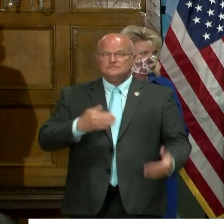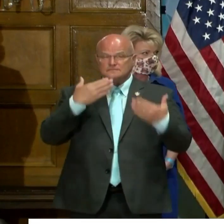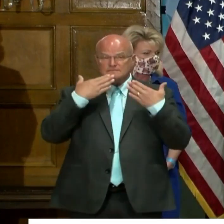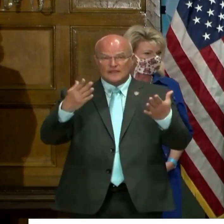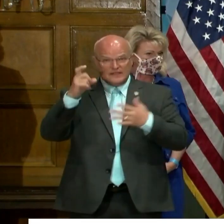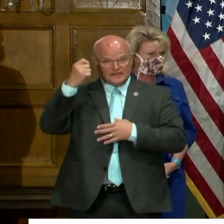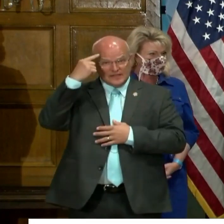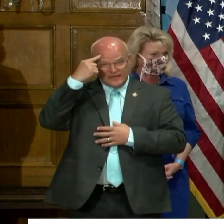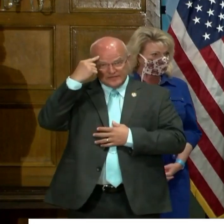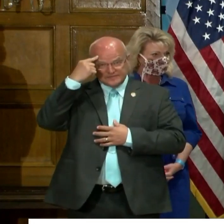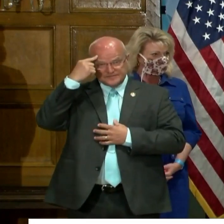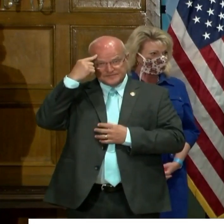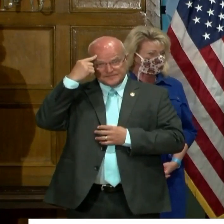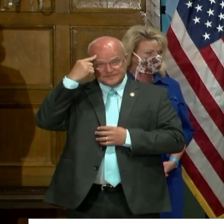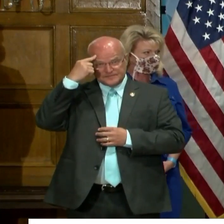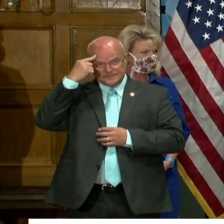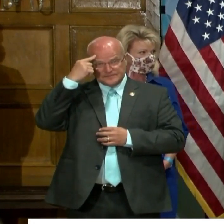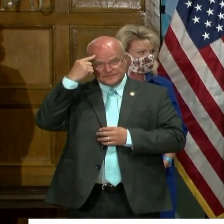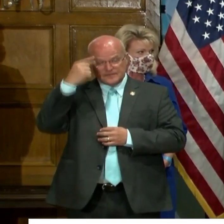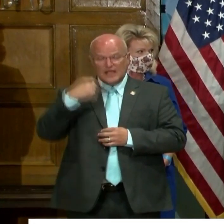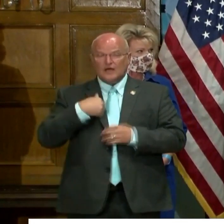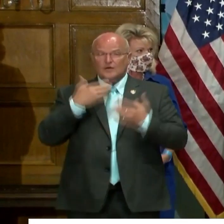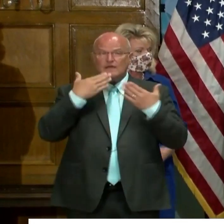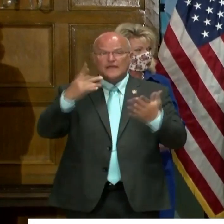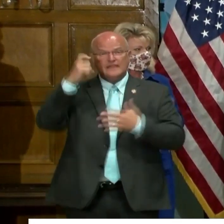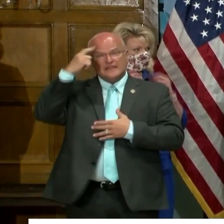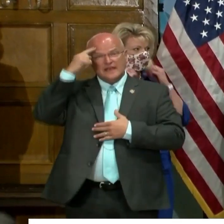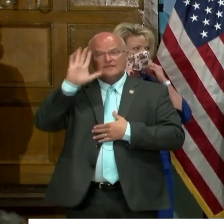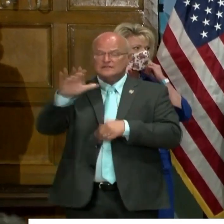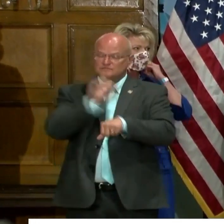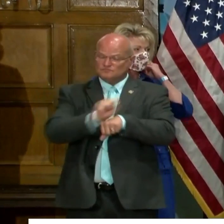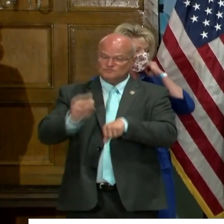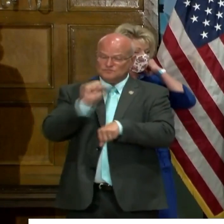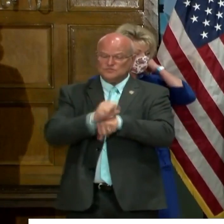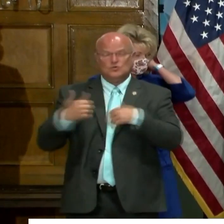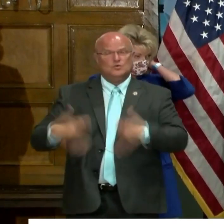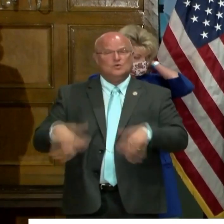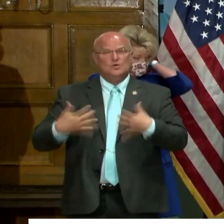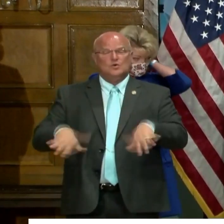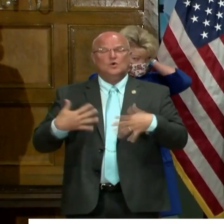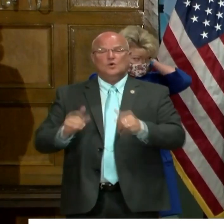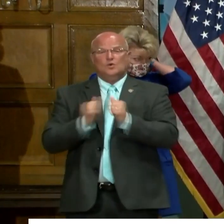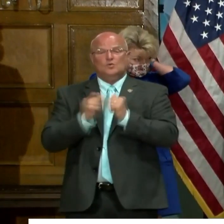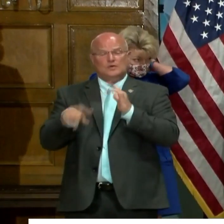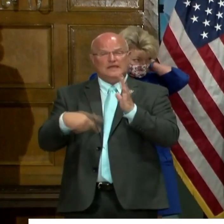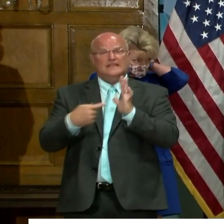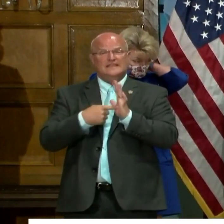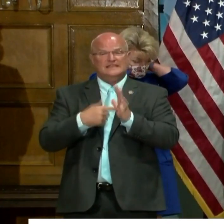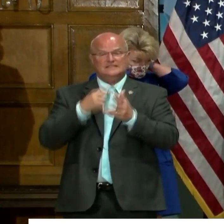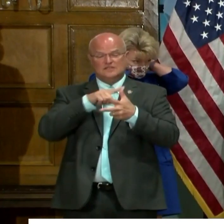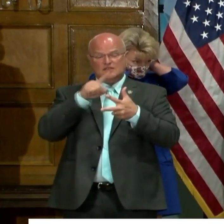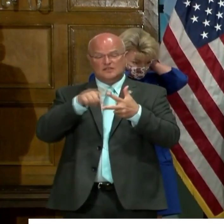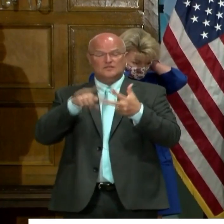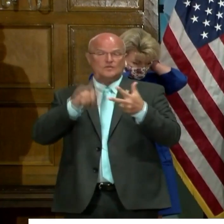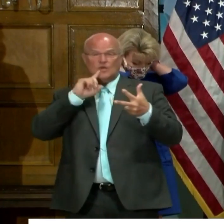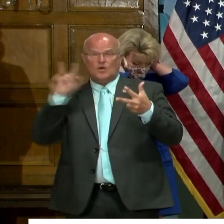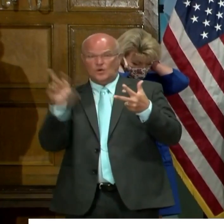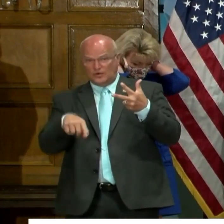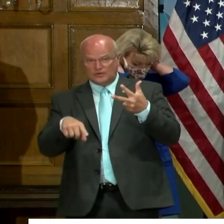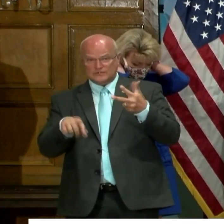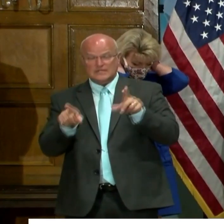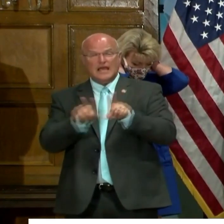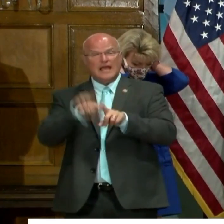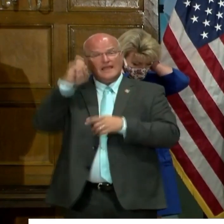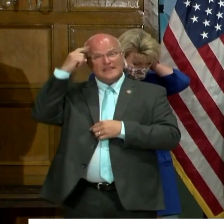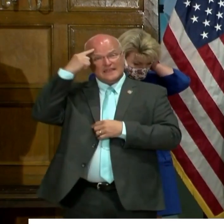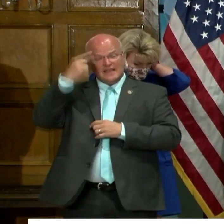Thank you, Governor. I just want to thank the Governor for his work on these 3 executive orders. As